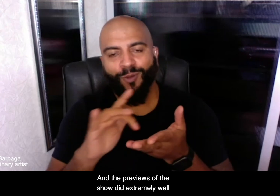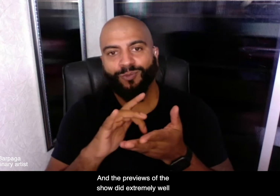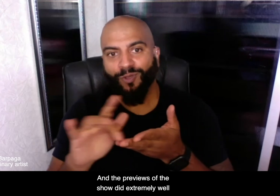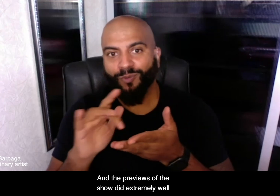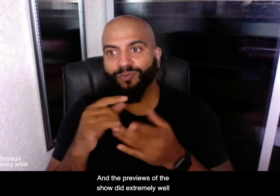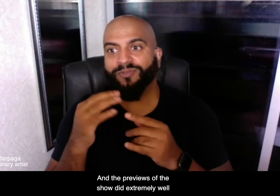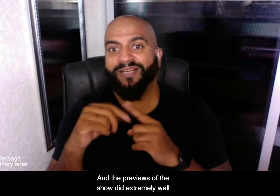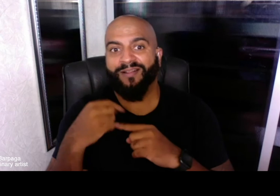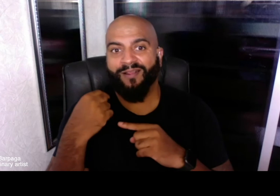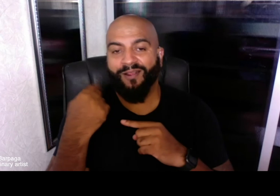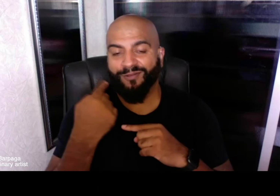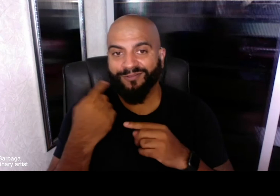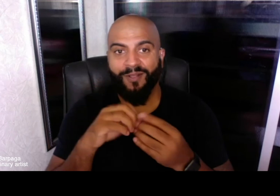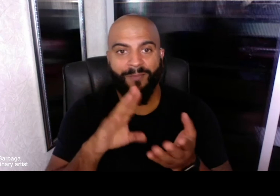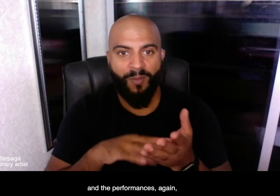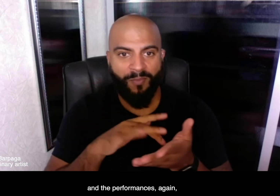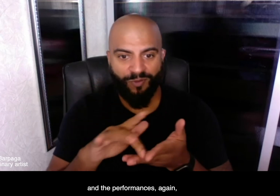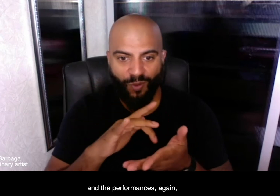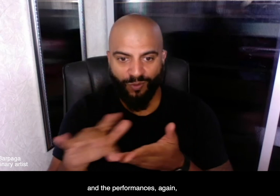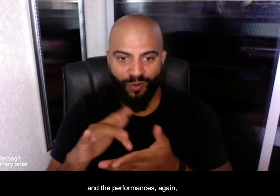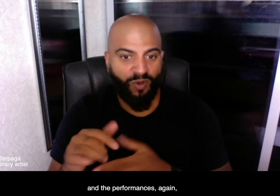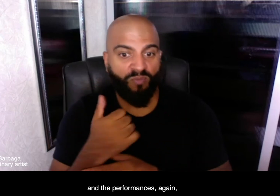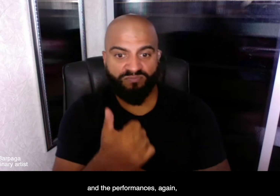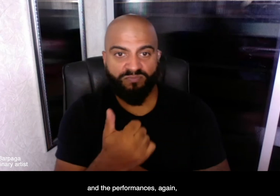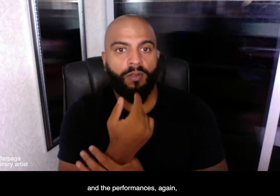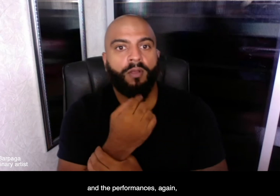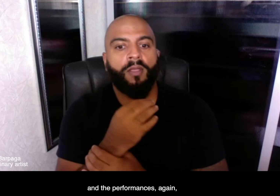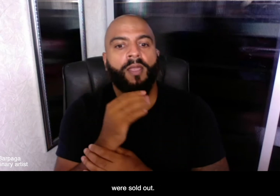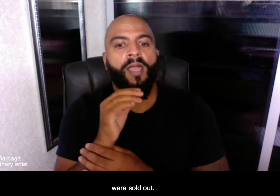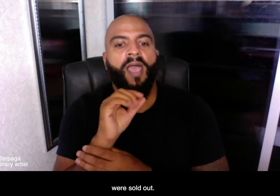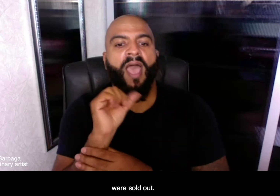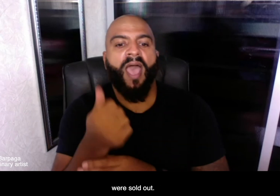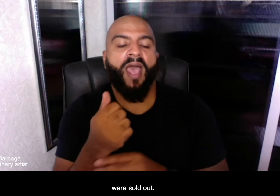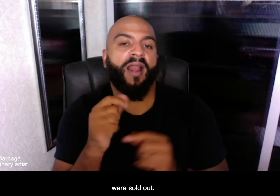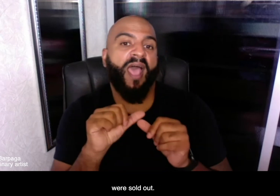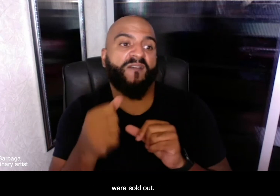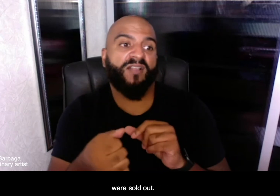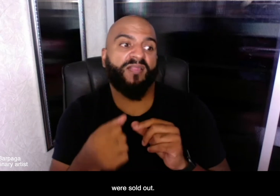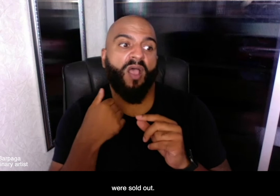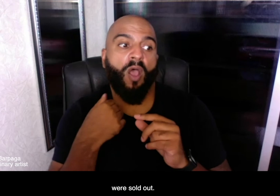well. And the performances again were sold out.